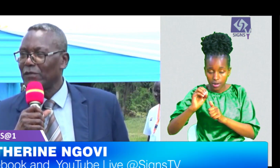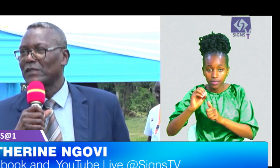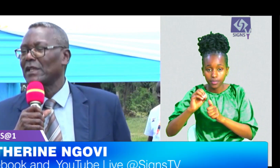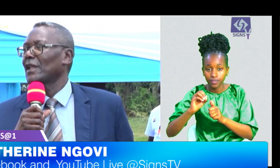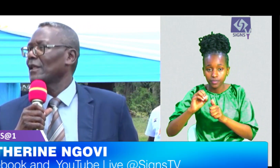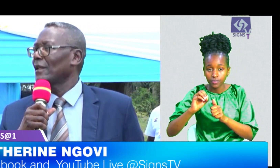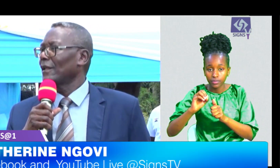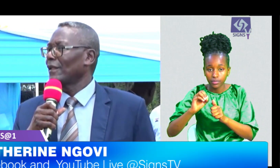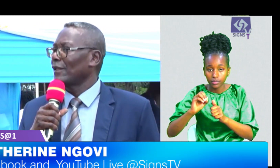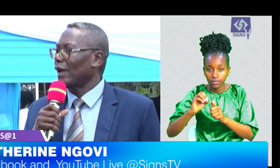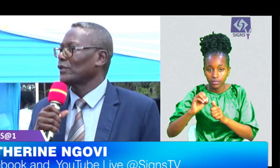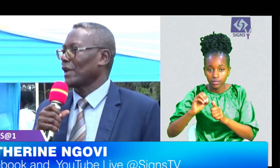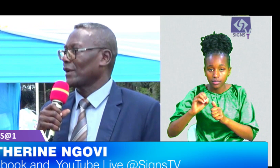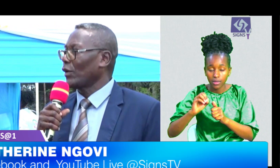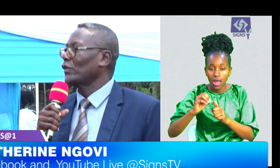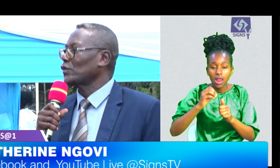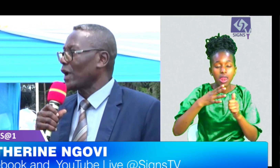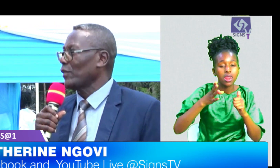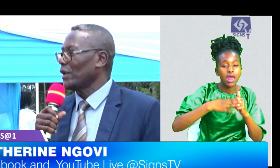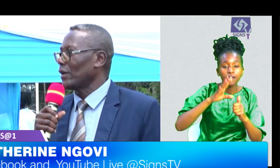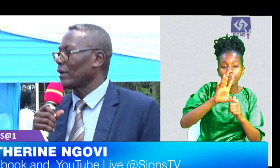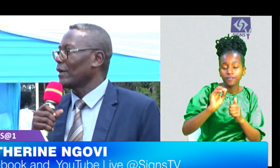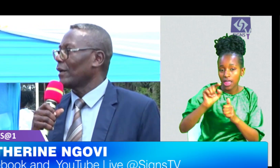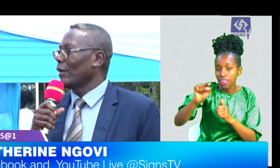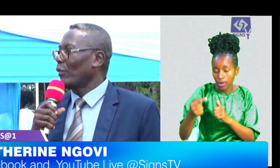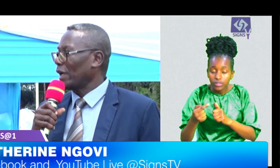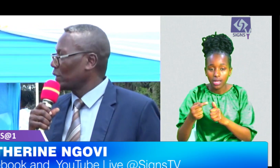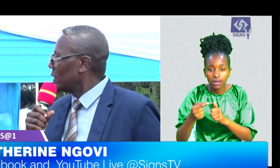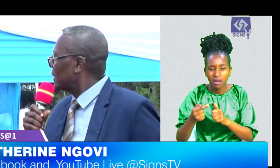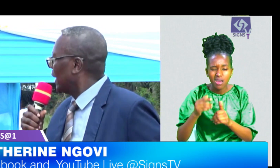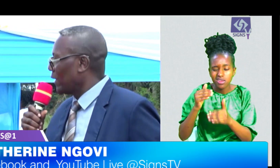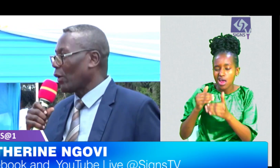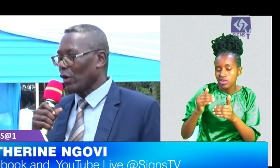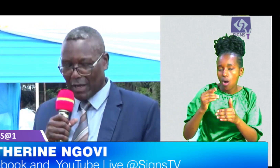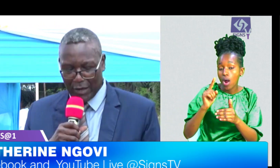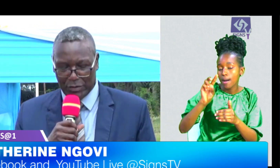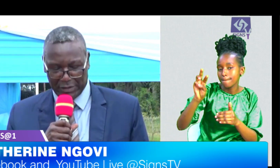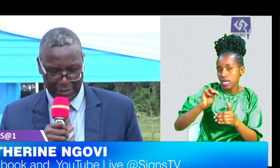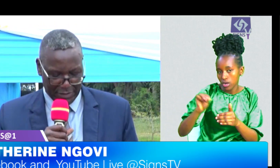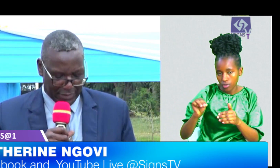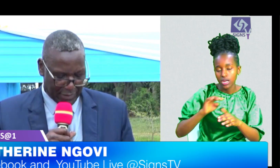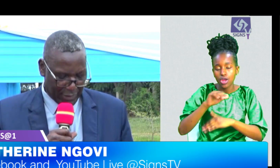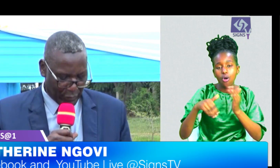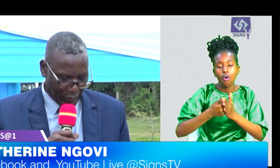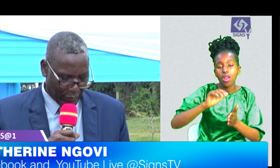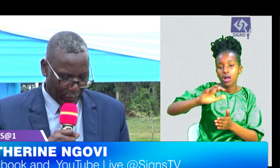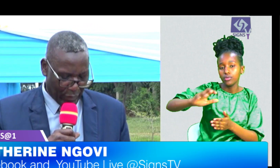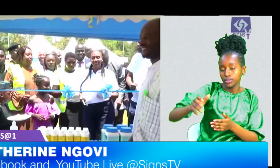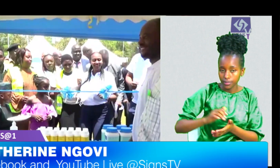and return to Siaya town when angry residents of Nia Township chased them for turning up late to tackle a face